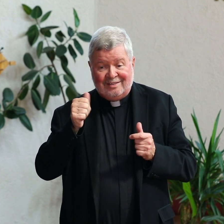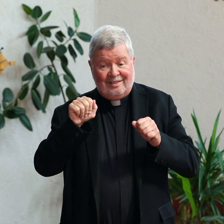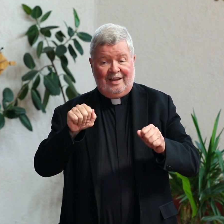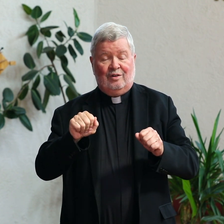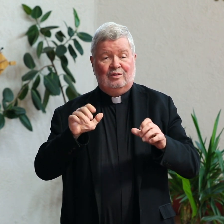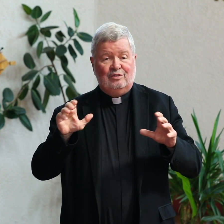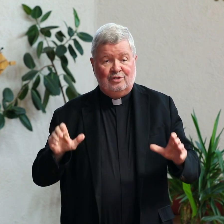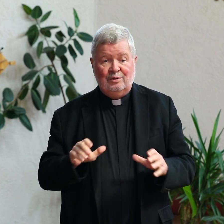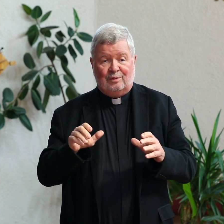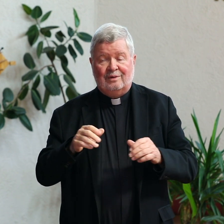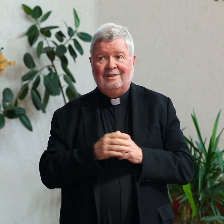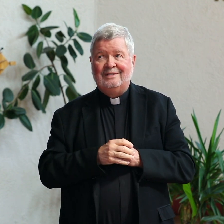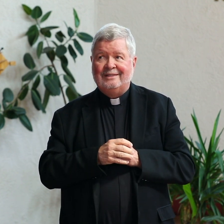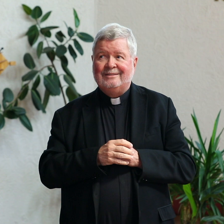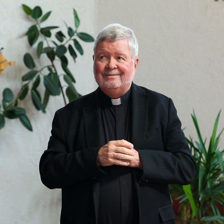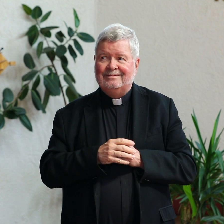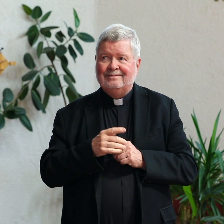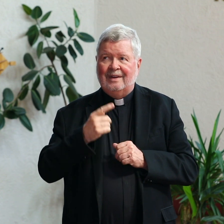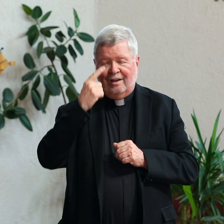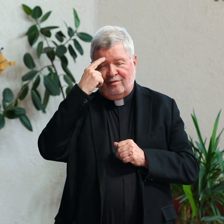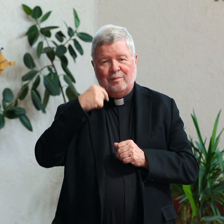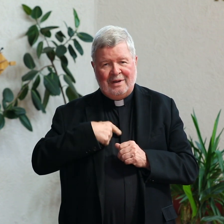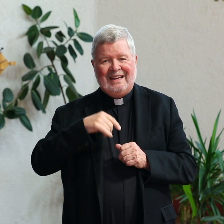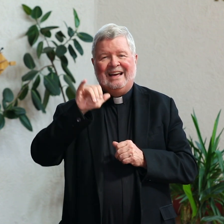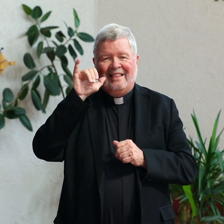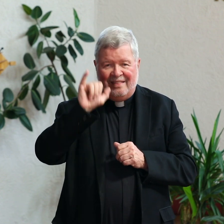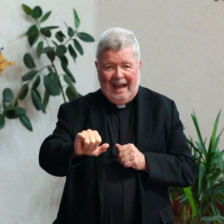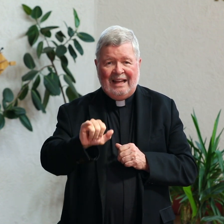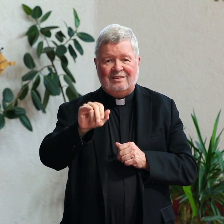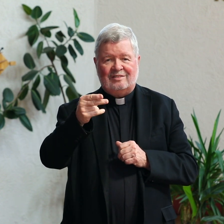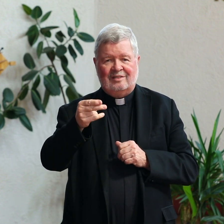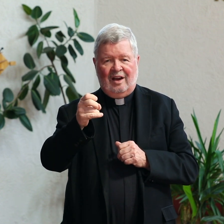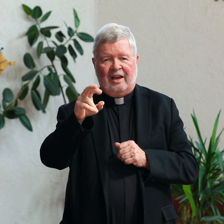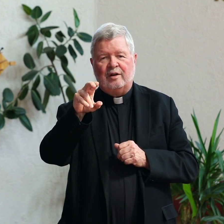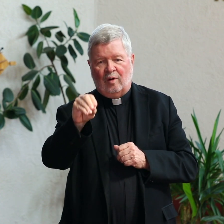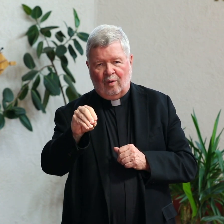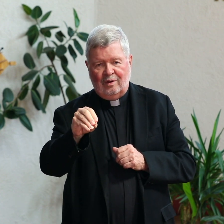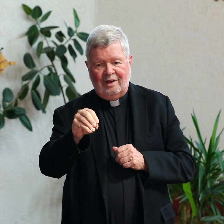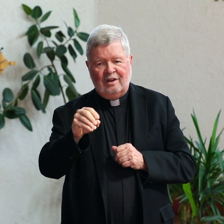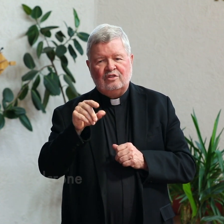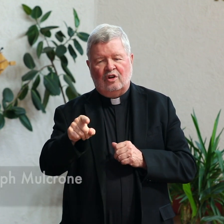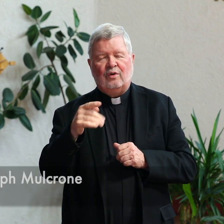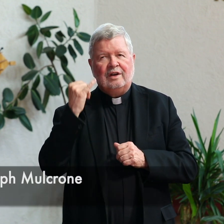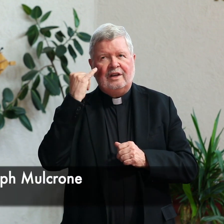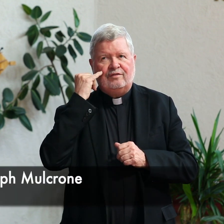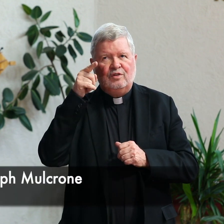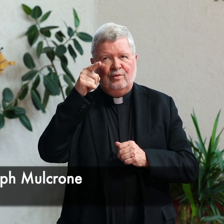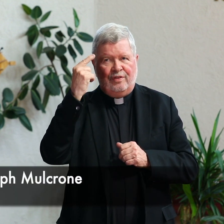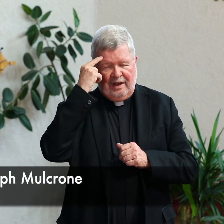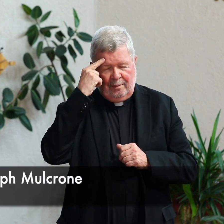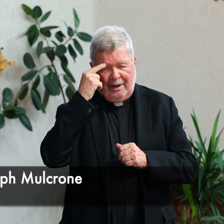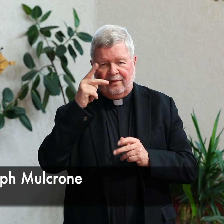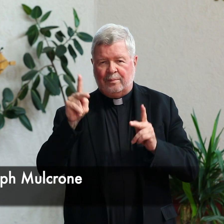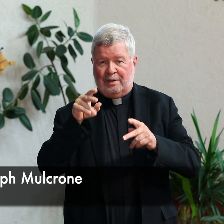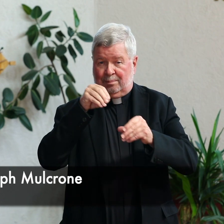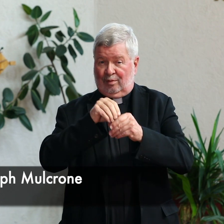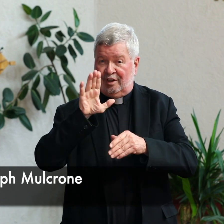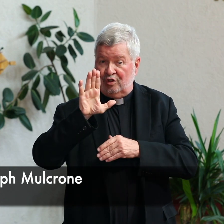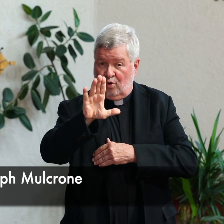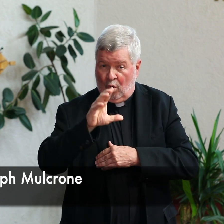they could do. And for me, that's a hero. So if you think about the people in your